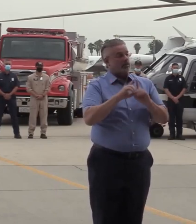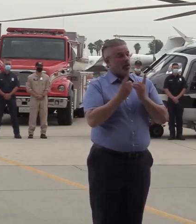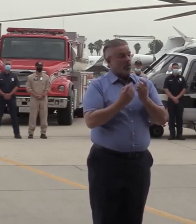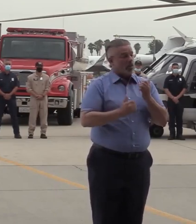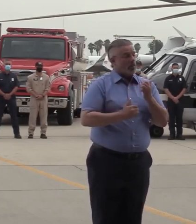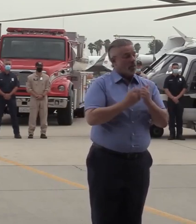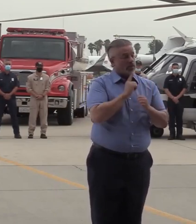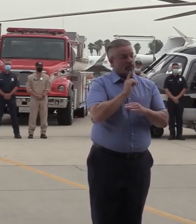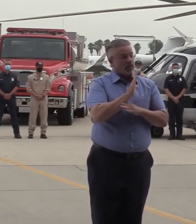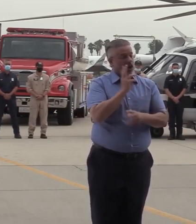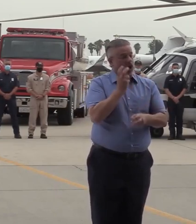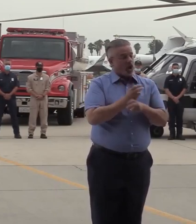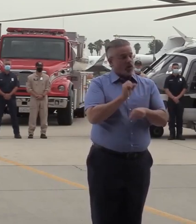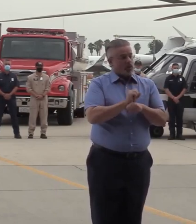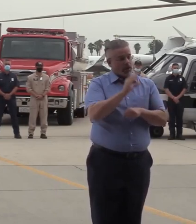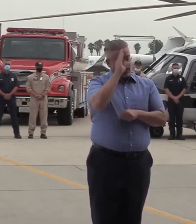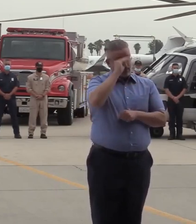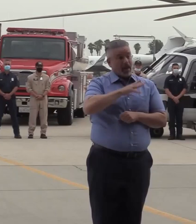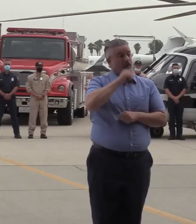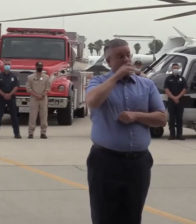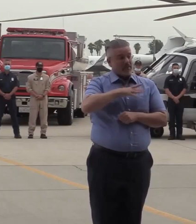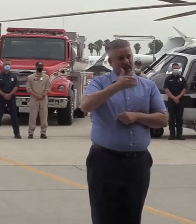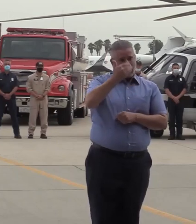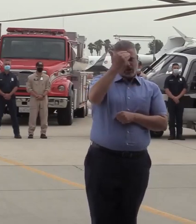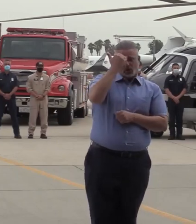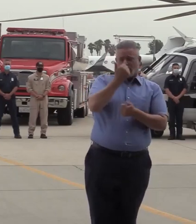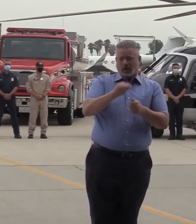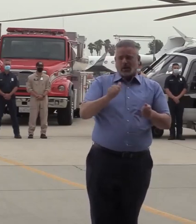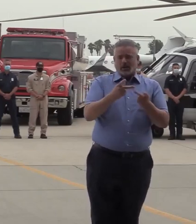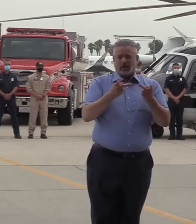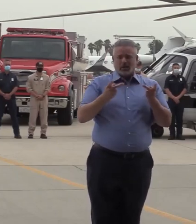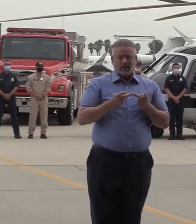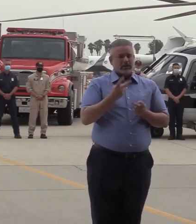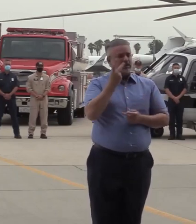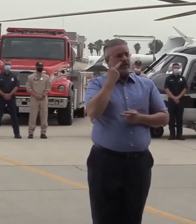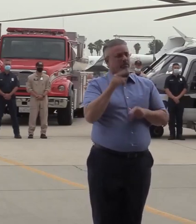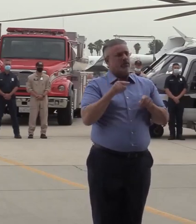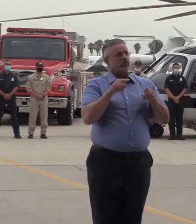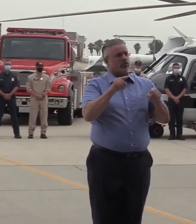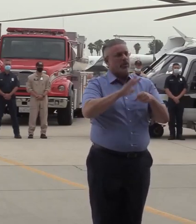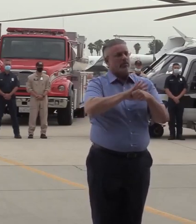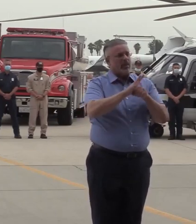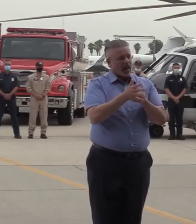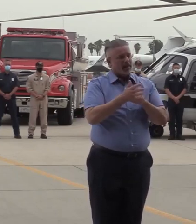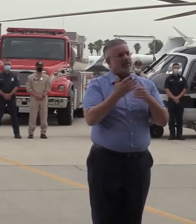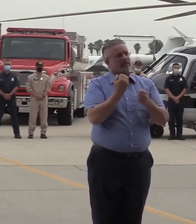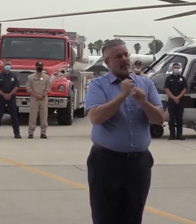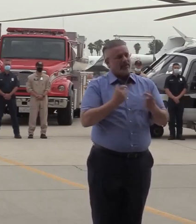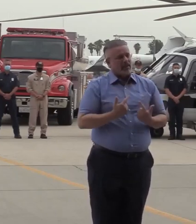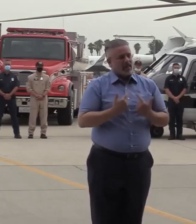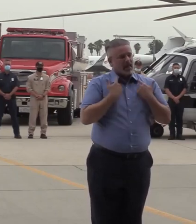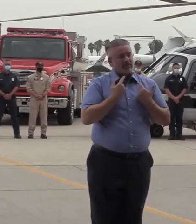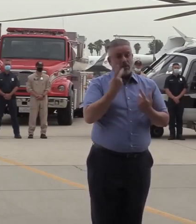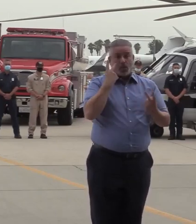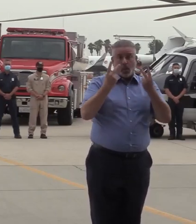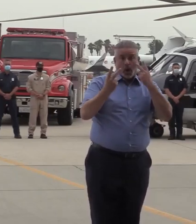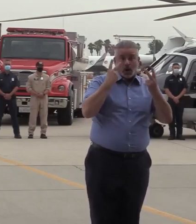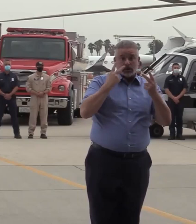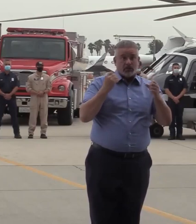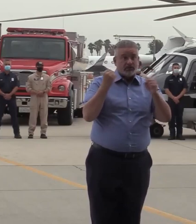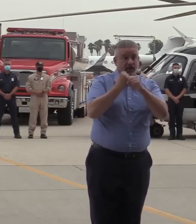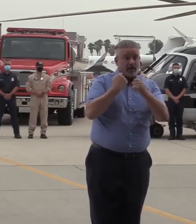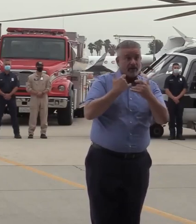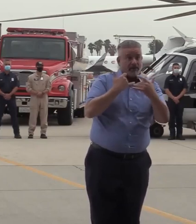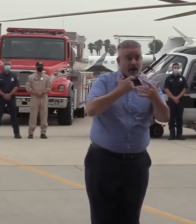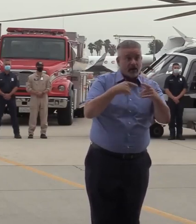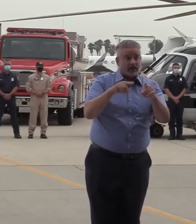most dedicated and hardworking men and women that I know anywhere. I've seen them during this pandemic step up and save lives. I've watched them fight